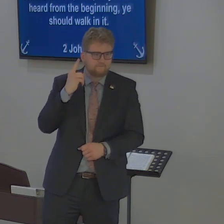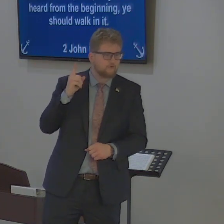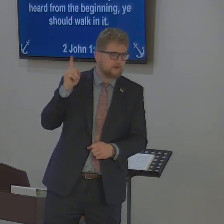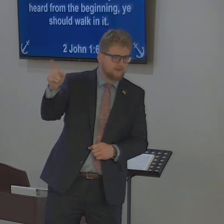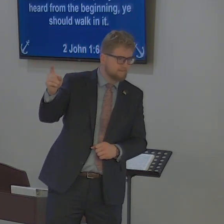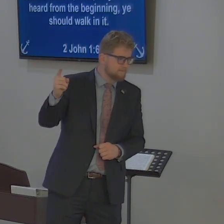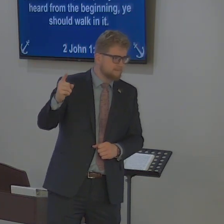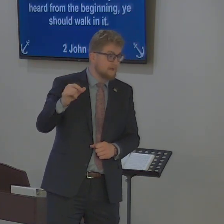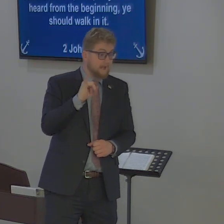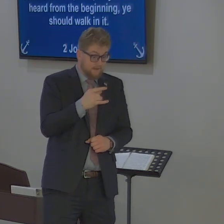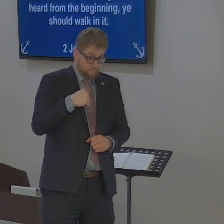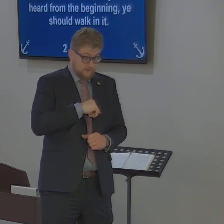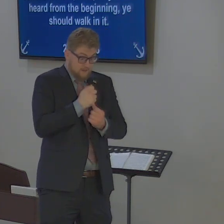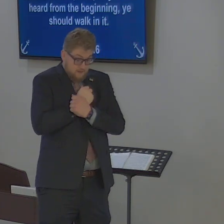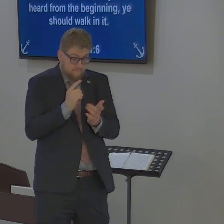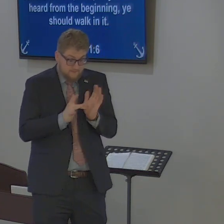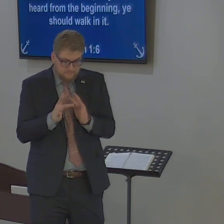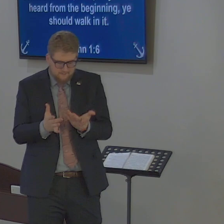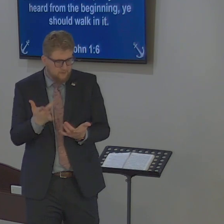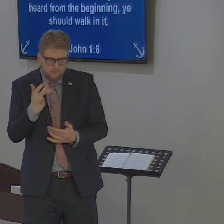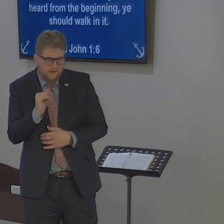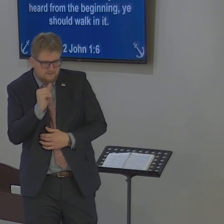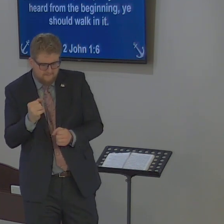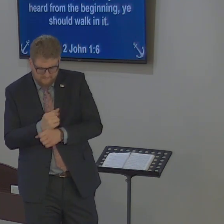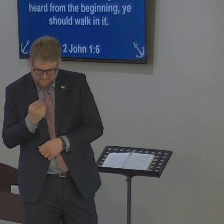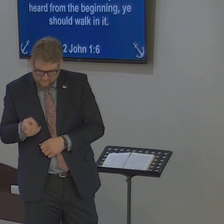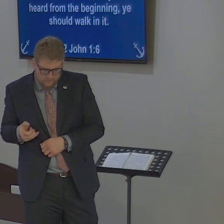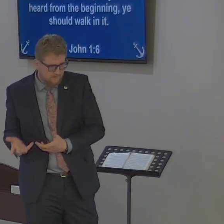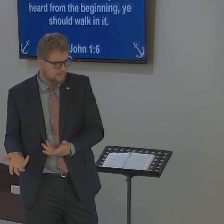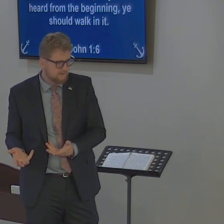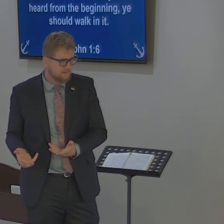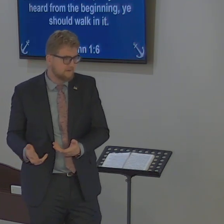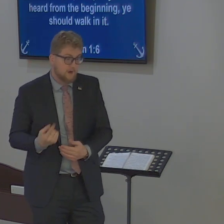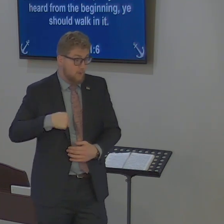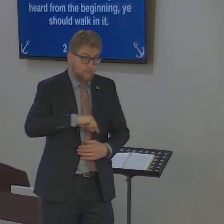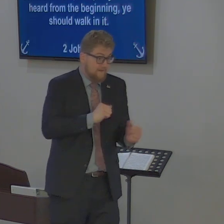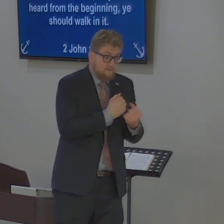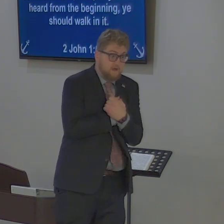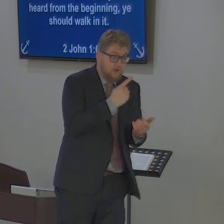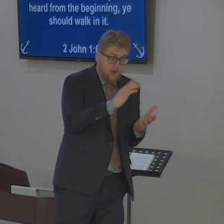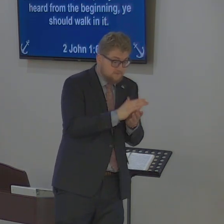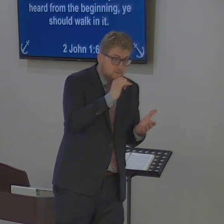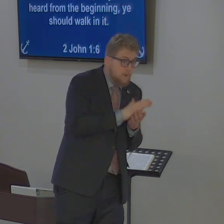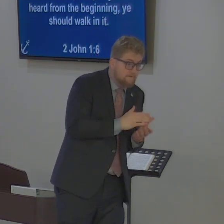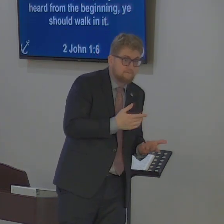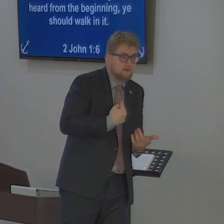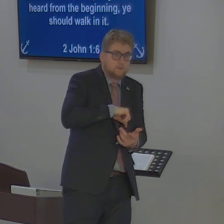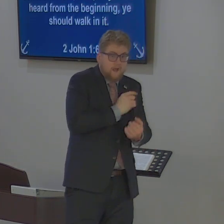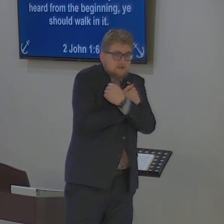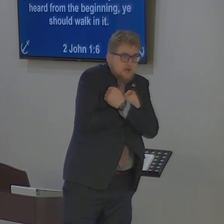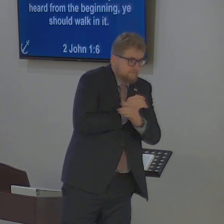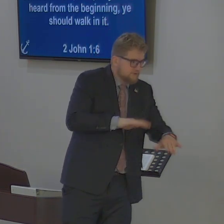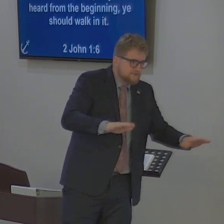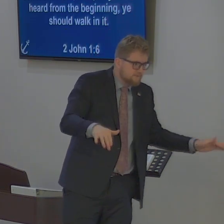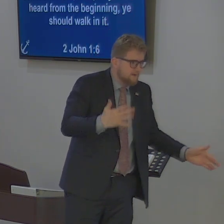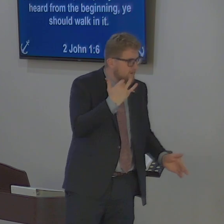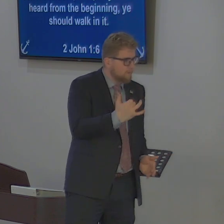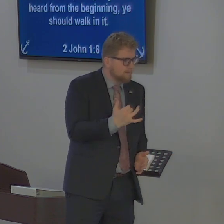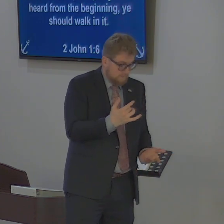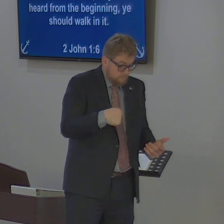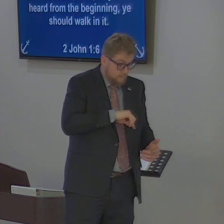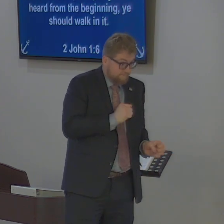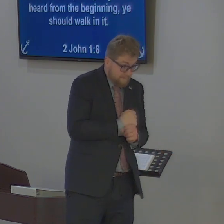God? If we love our children and our spouse, we certainly will fight for them. Love is our foundation. So I ask you, do you love him enough to fight for